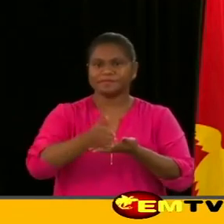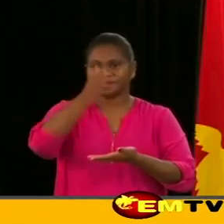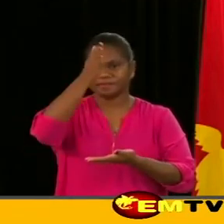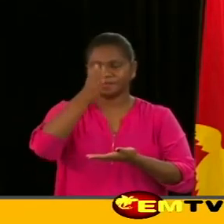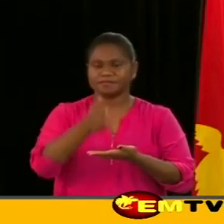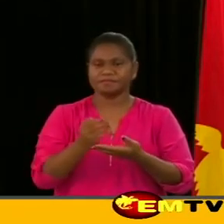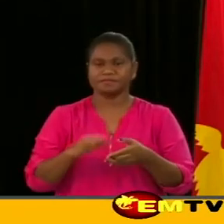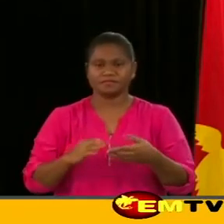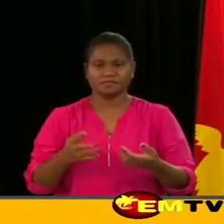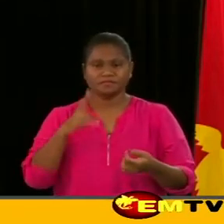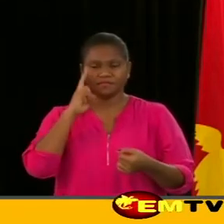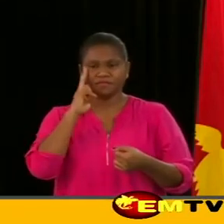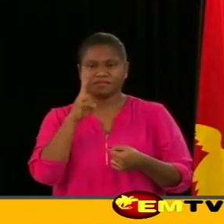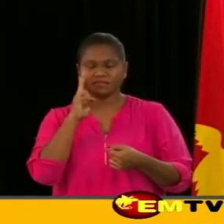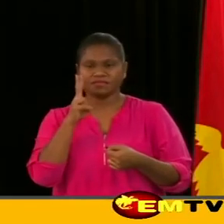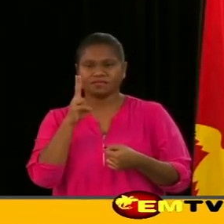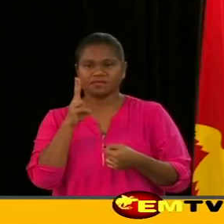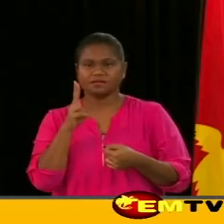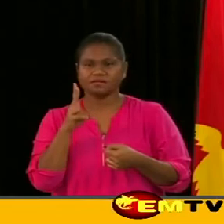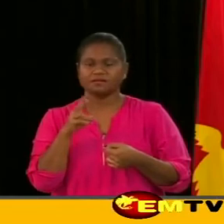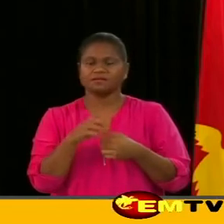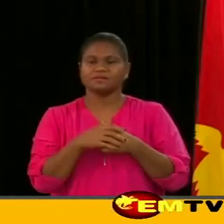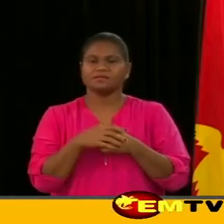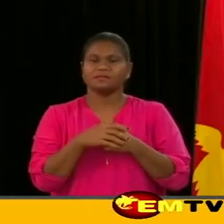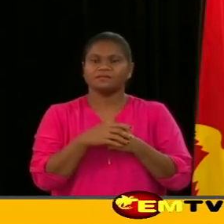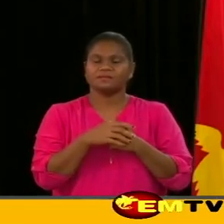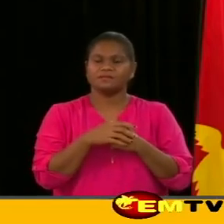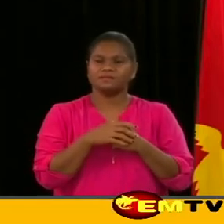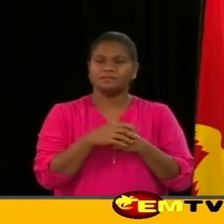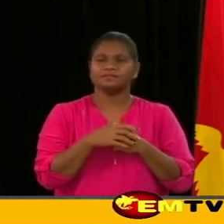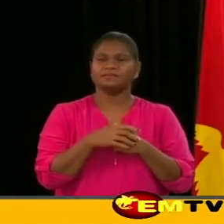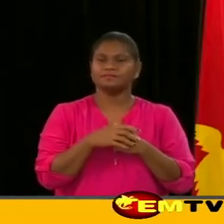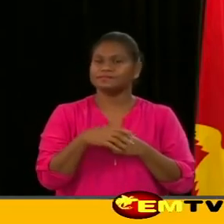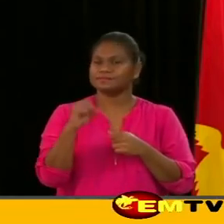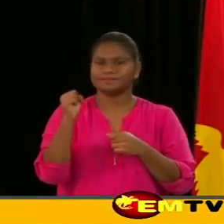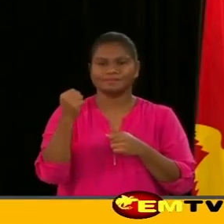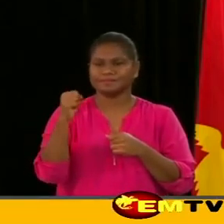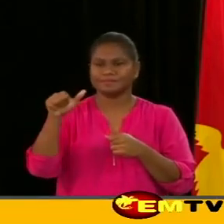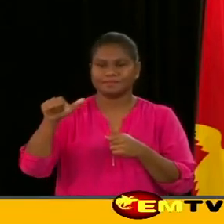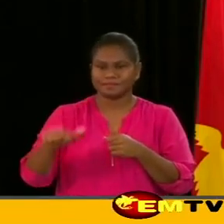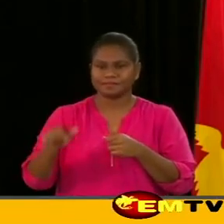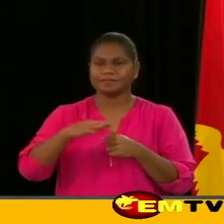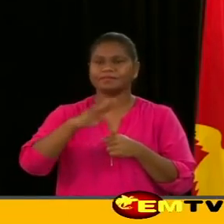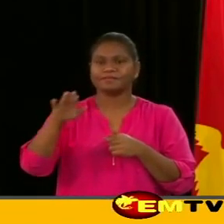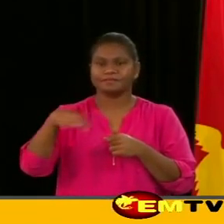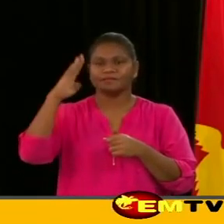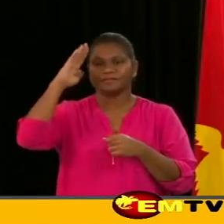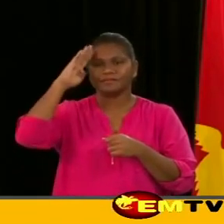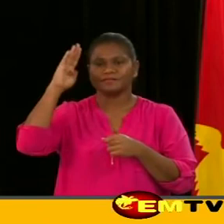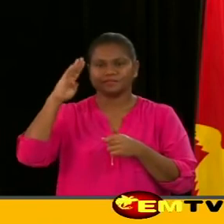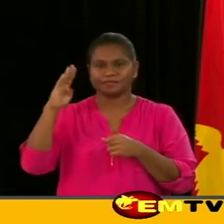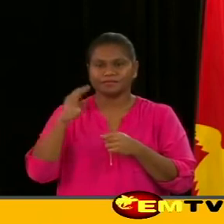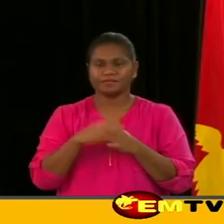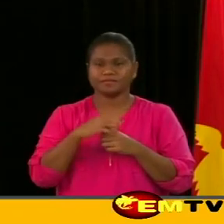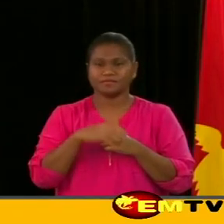irresponsible, and it's our view that you know, it's totally unfair to the rest of the country to have, you